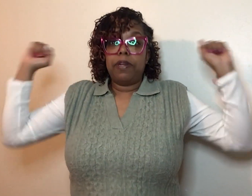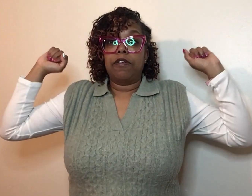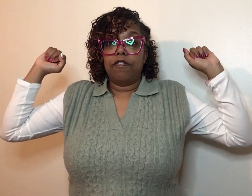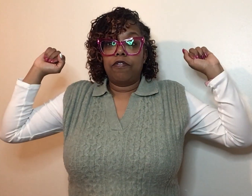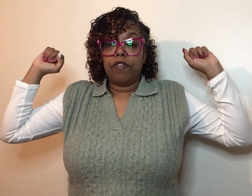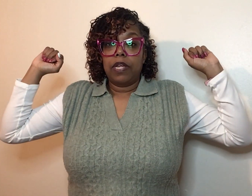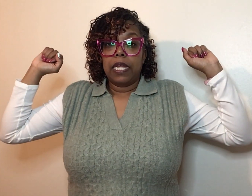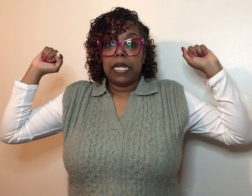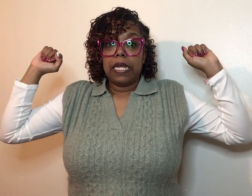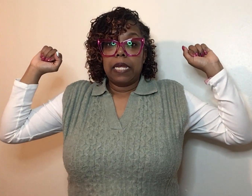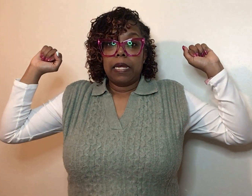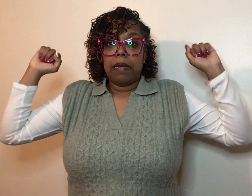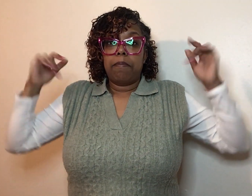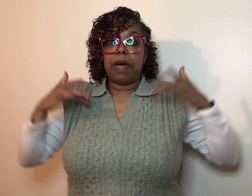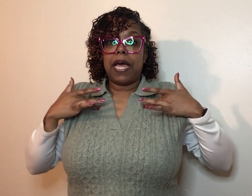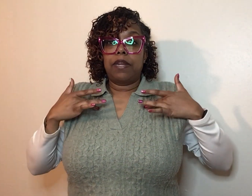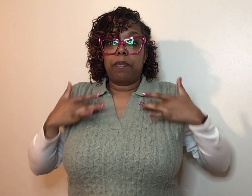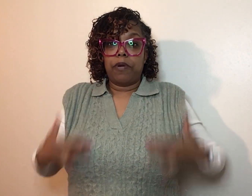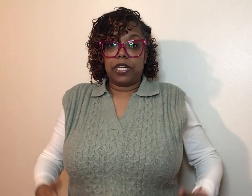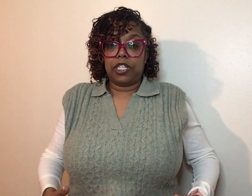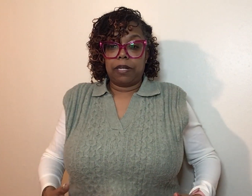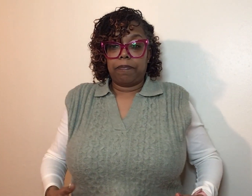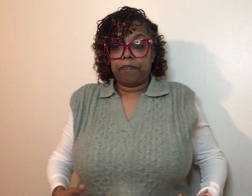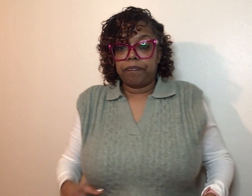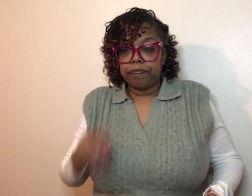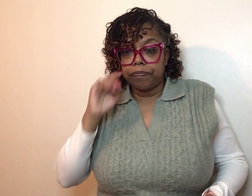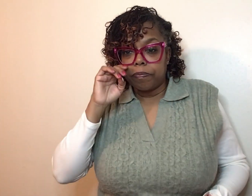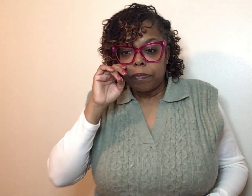captive by depression.